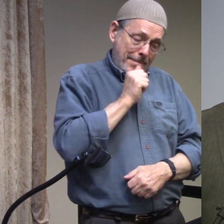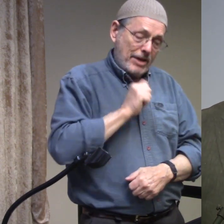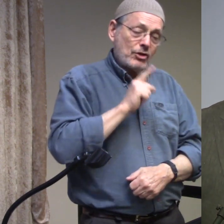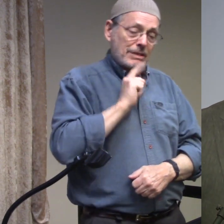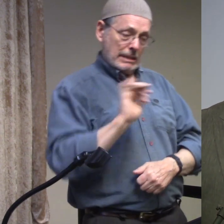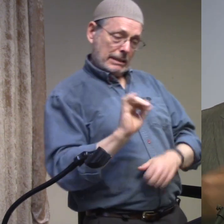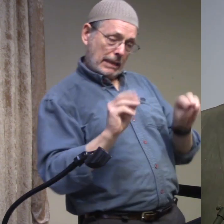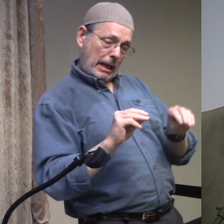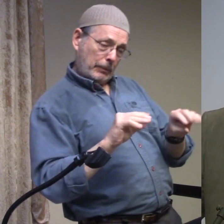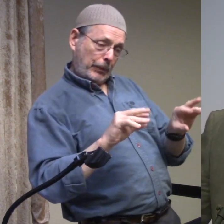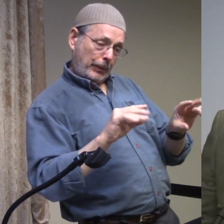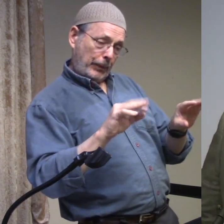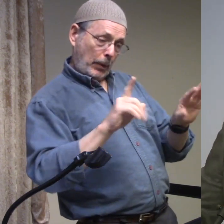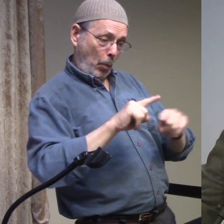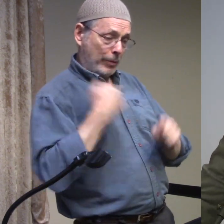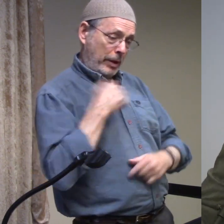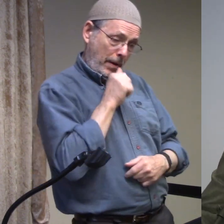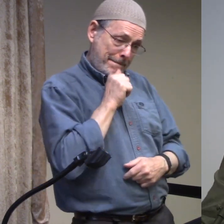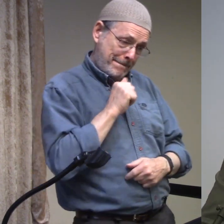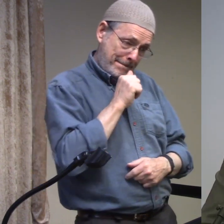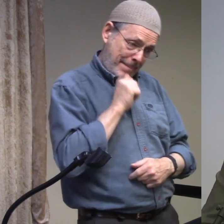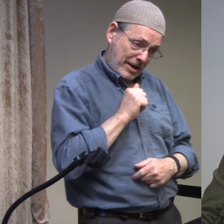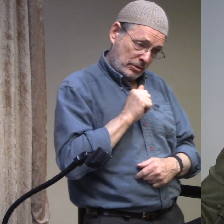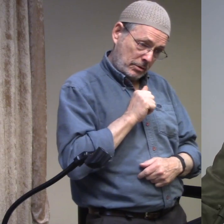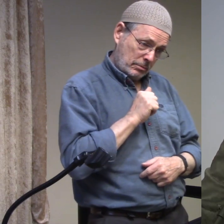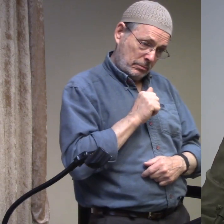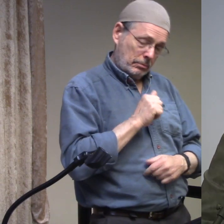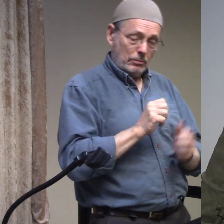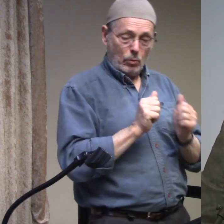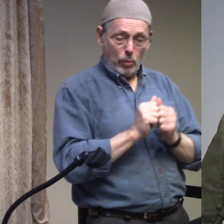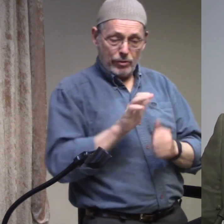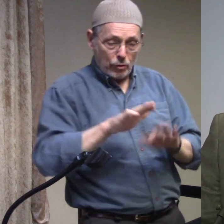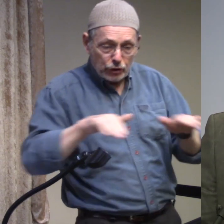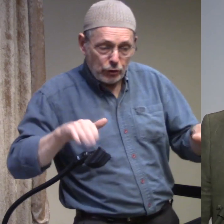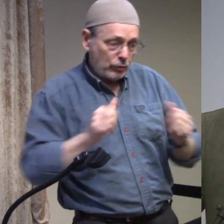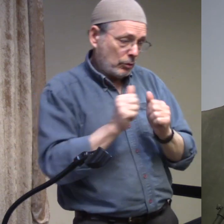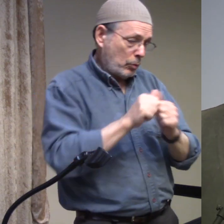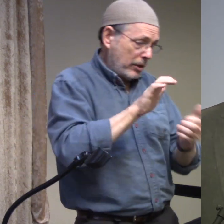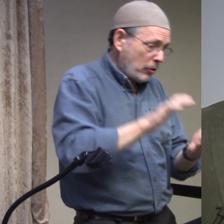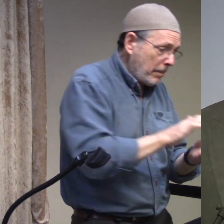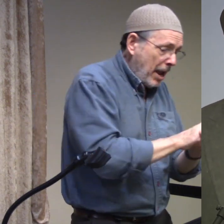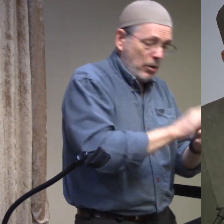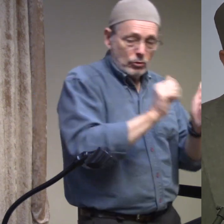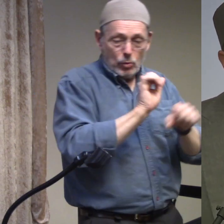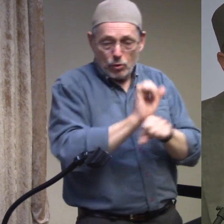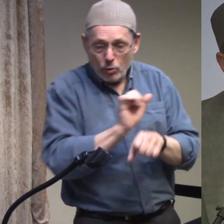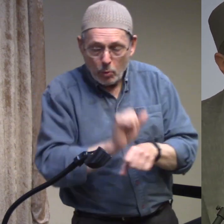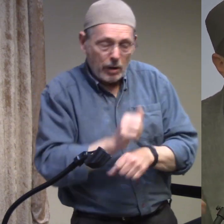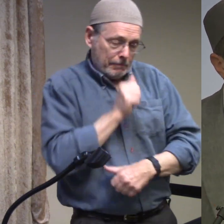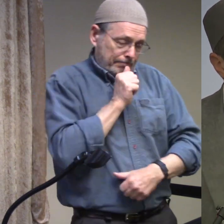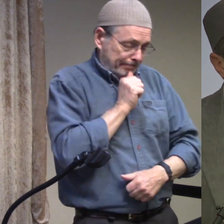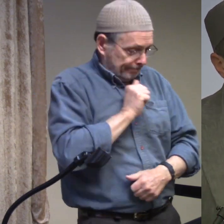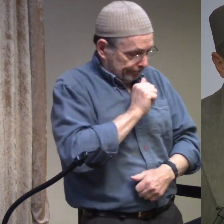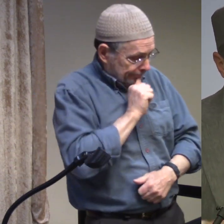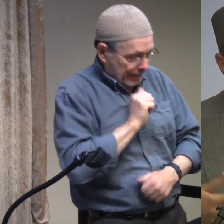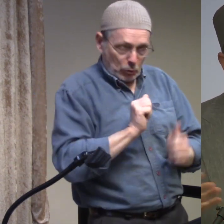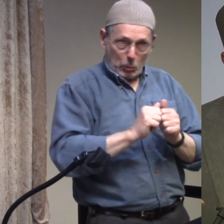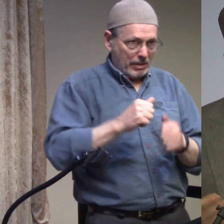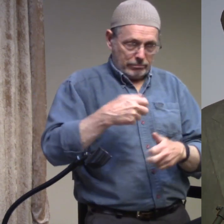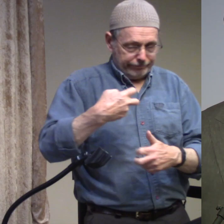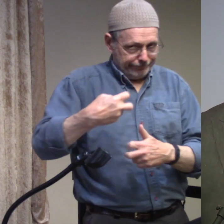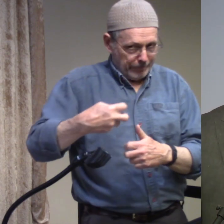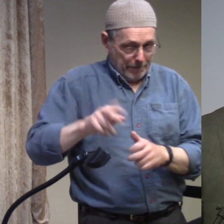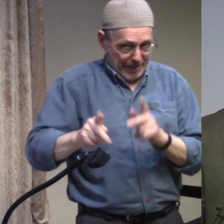illumination. When we're patient with our, in our marriages and with our children and with our work and with our people who are difficult to us,